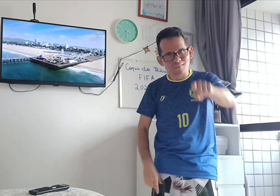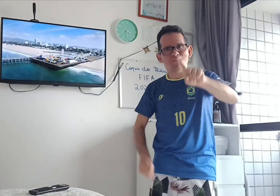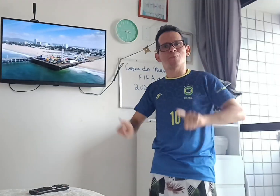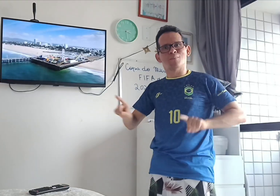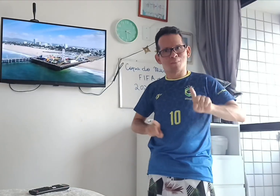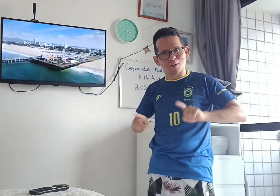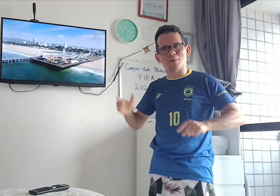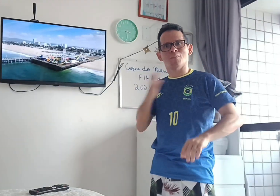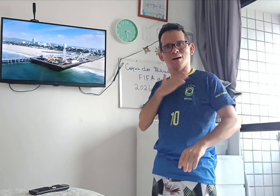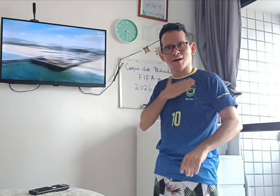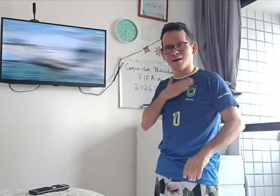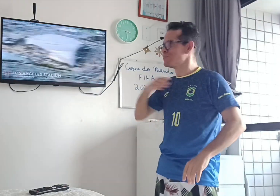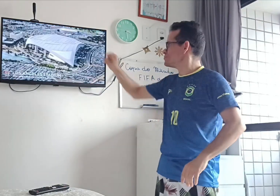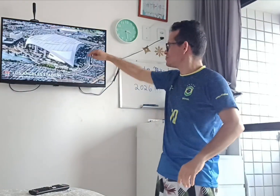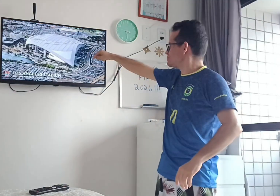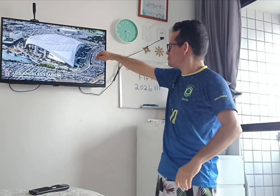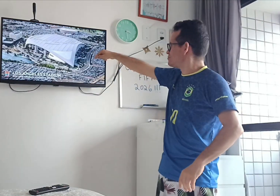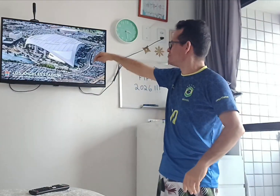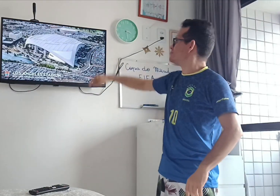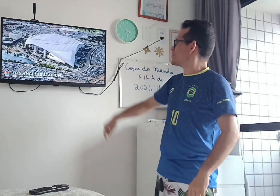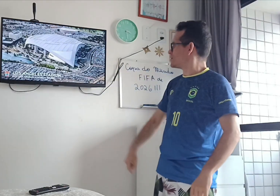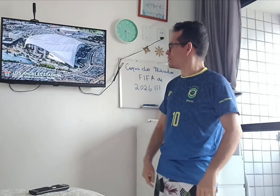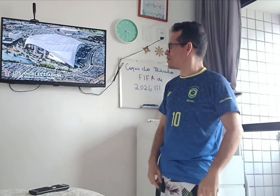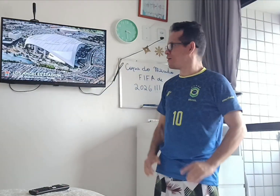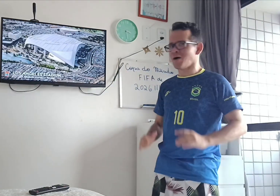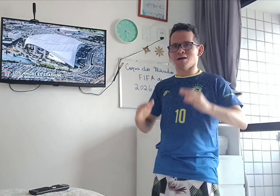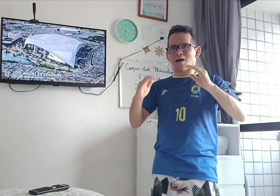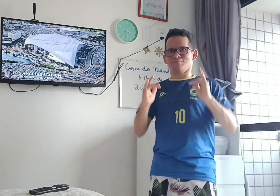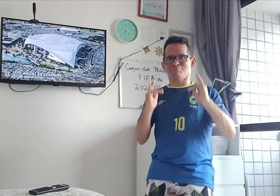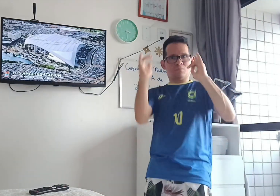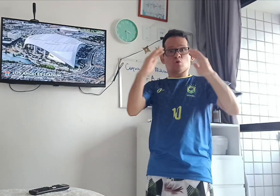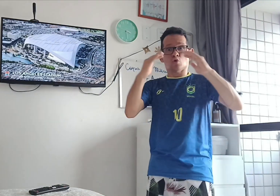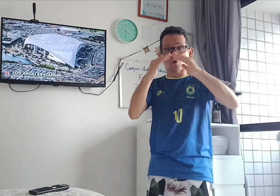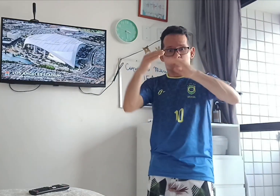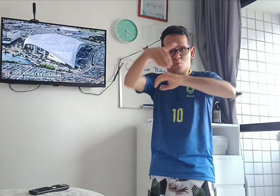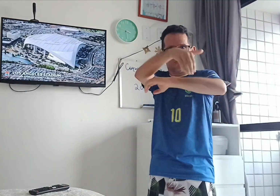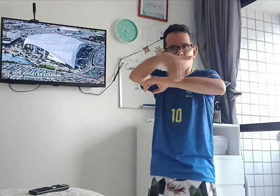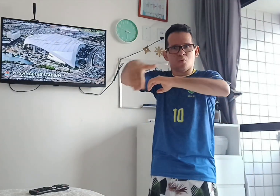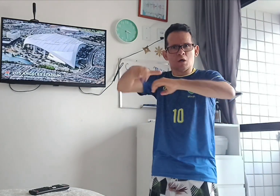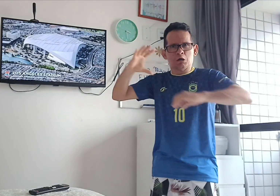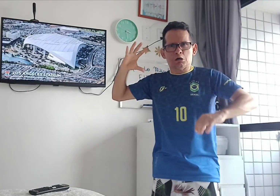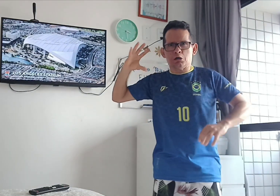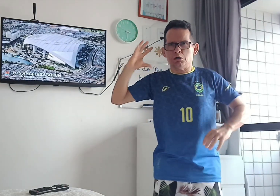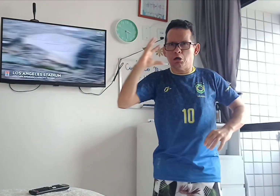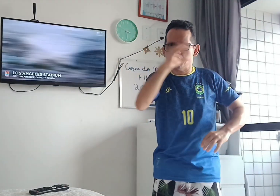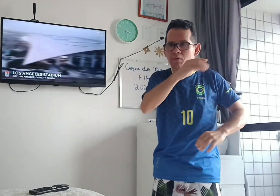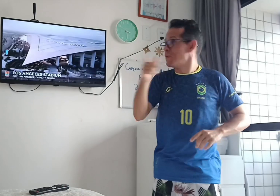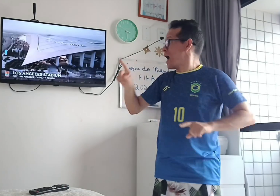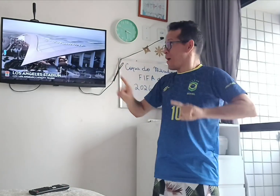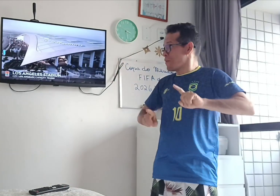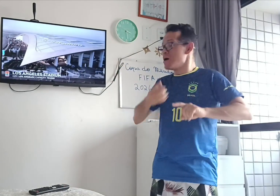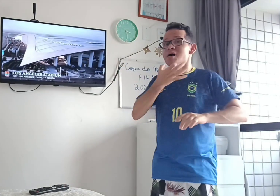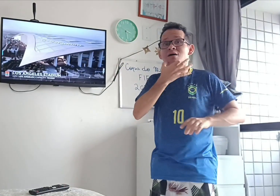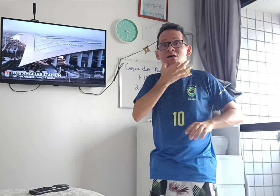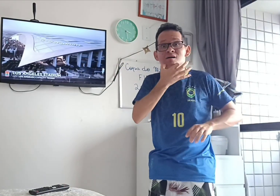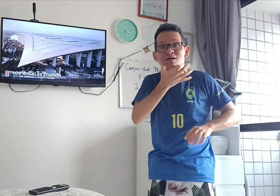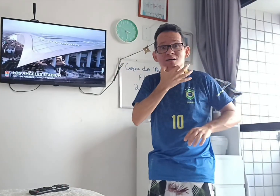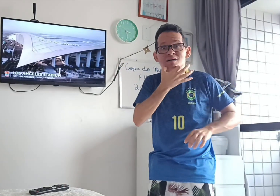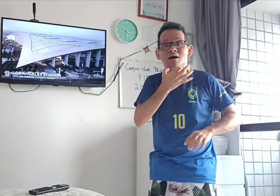influence. Los Angeles Stadium in Inglewood, known as SoFi Stadium, has a flowing, futuristic form with a nearly